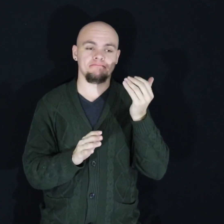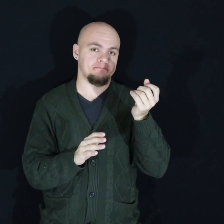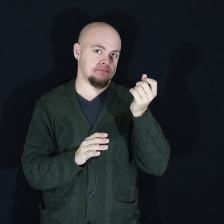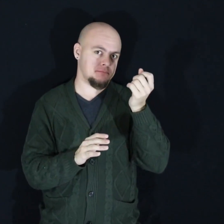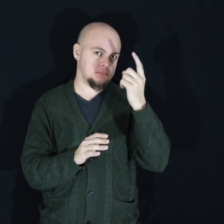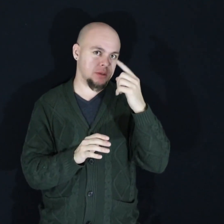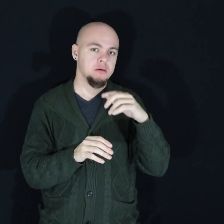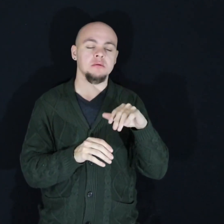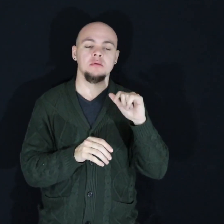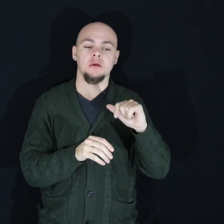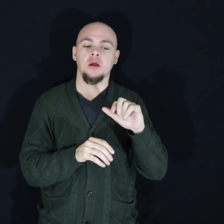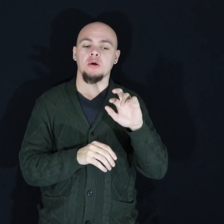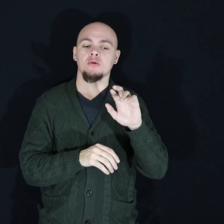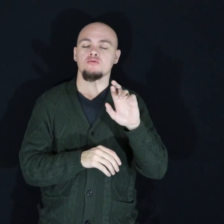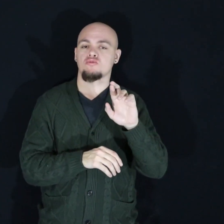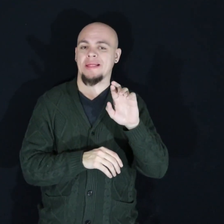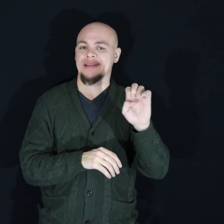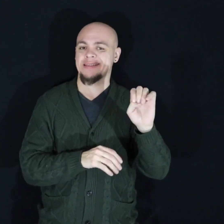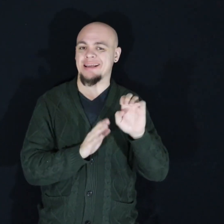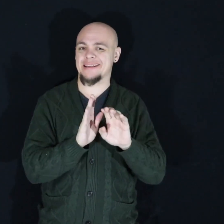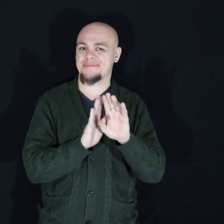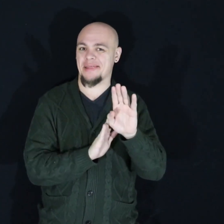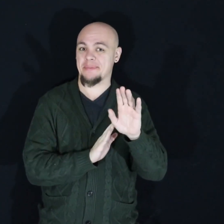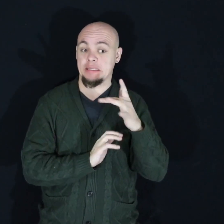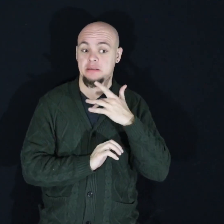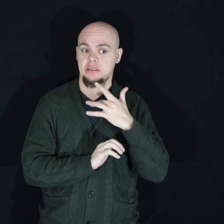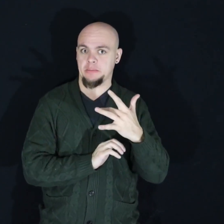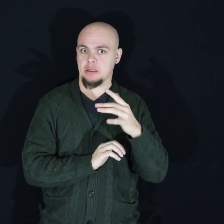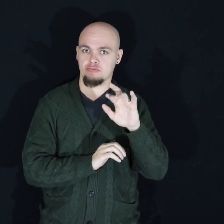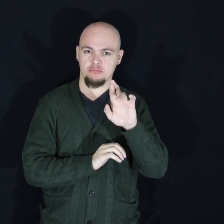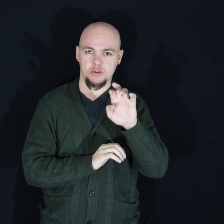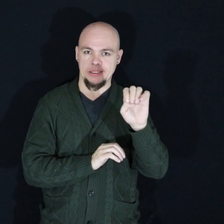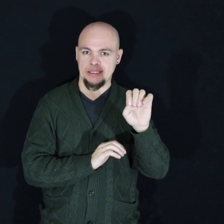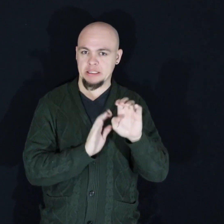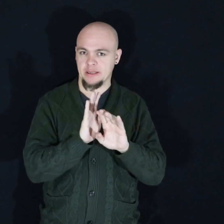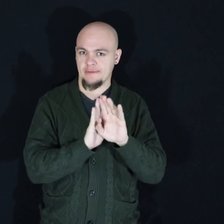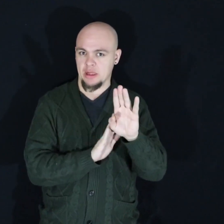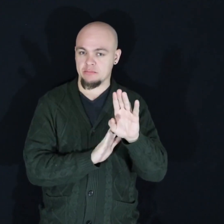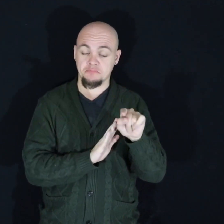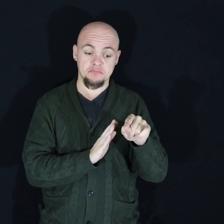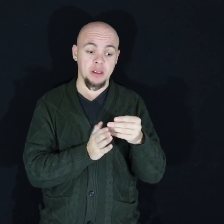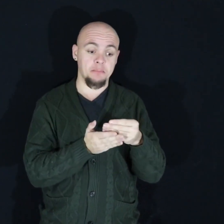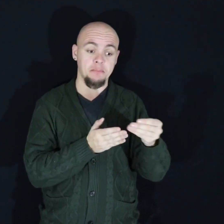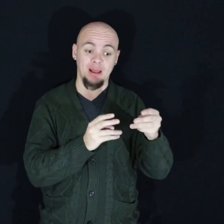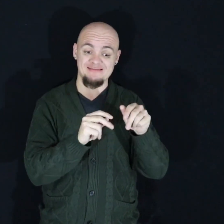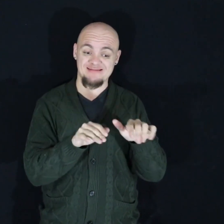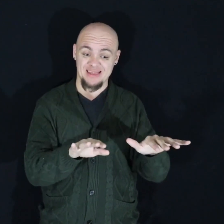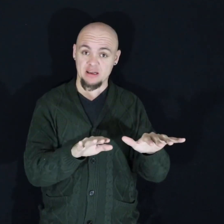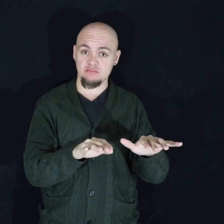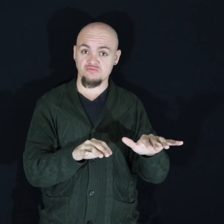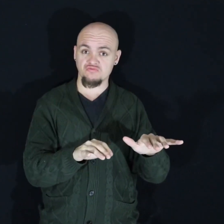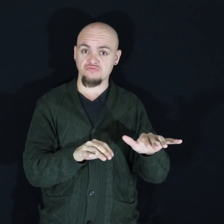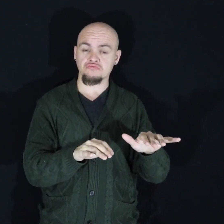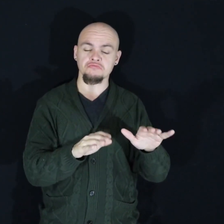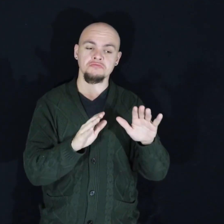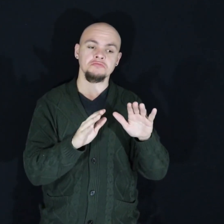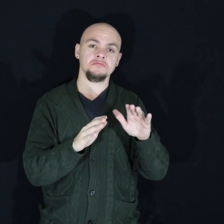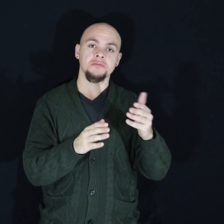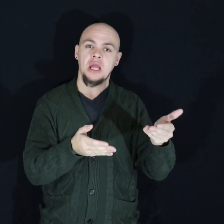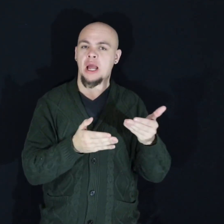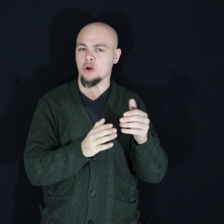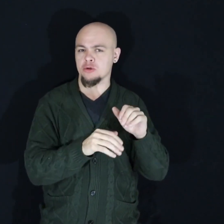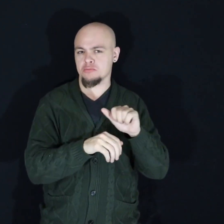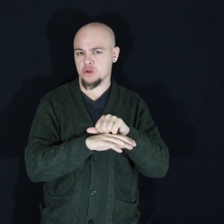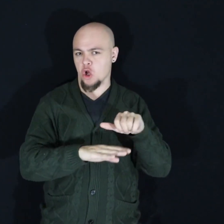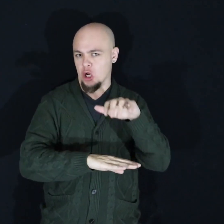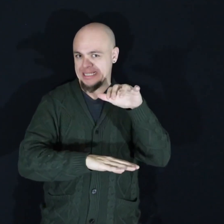typically happens in real estate development. So what typically happens in real estate development, a developer buys a piece of land, they hire an architect